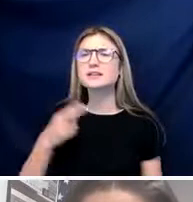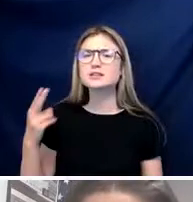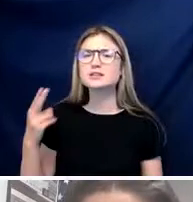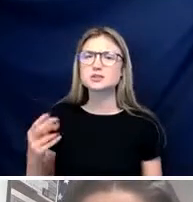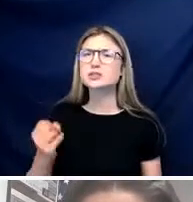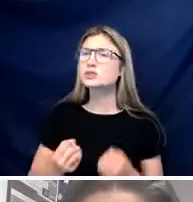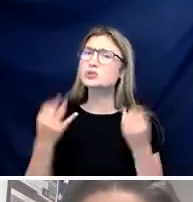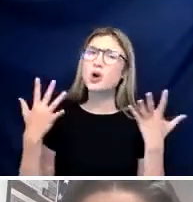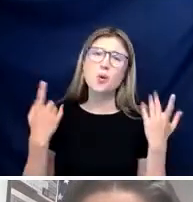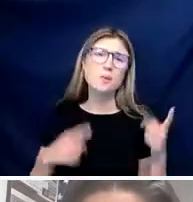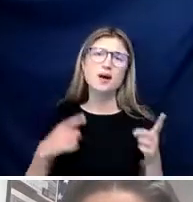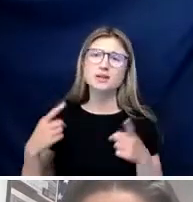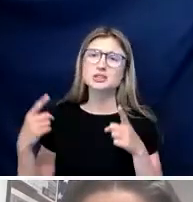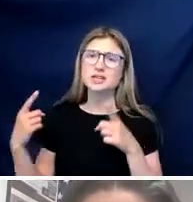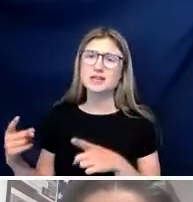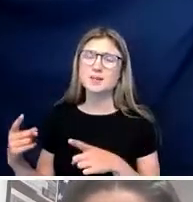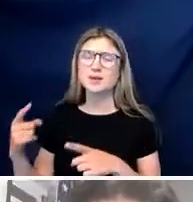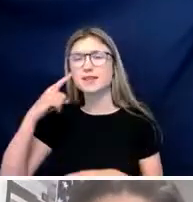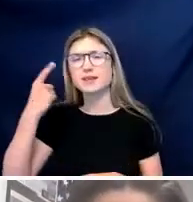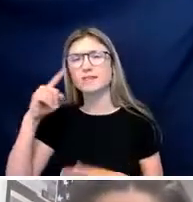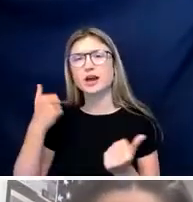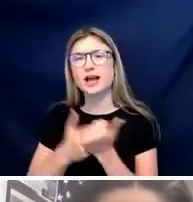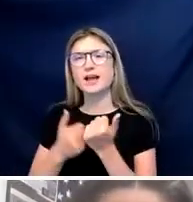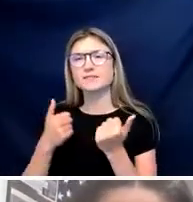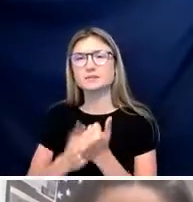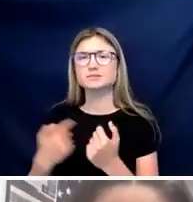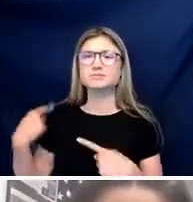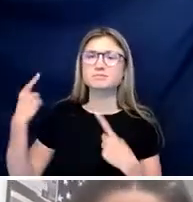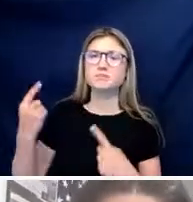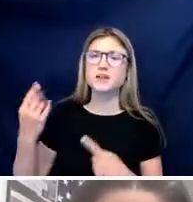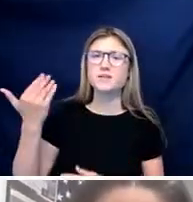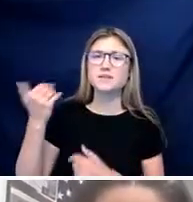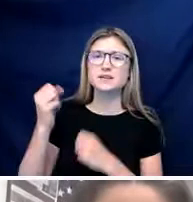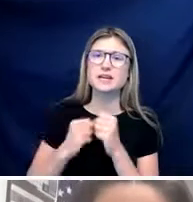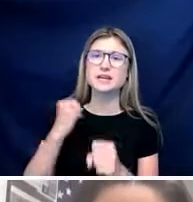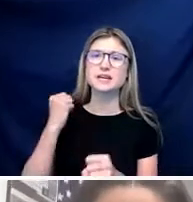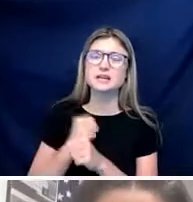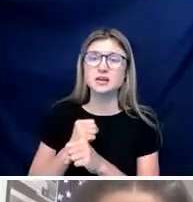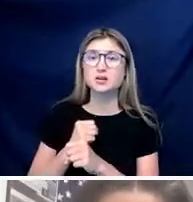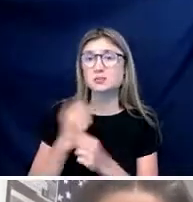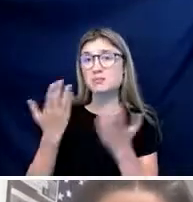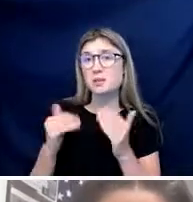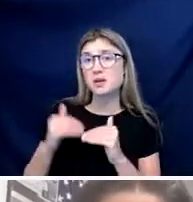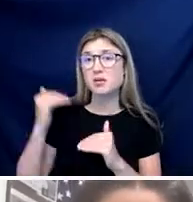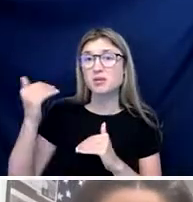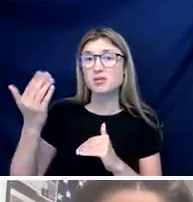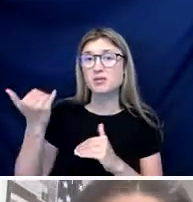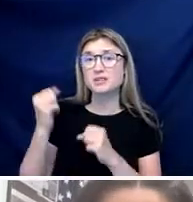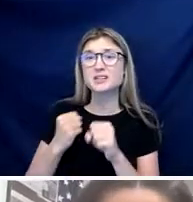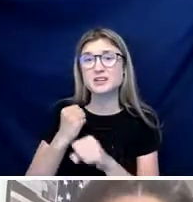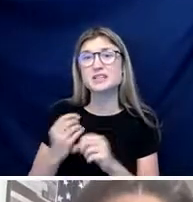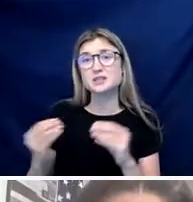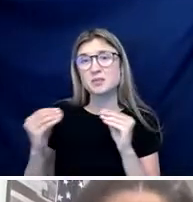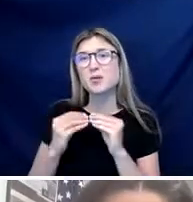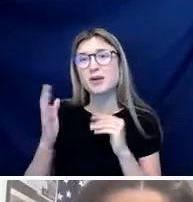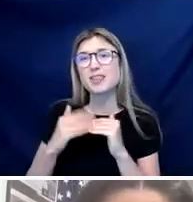happened. I think in advocacy in the last probably 15 years or more that I've been, well, it's more than that I've been doing